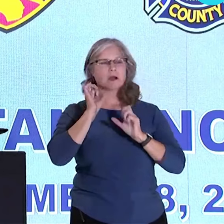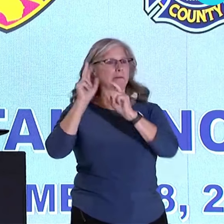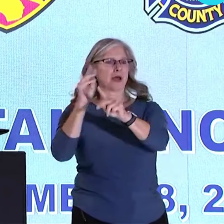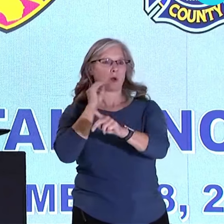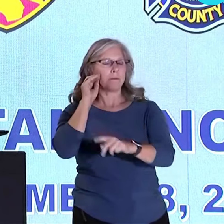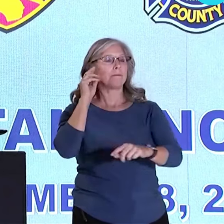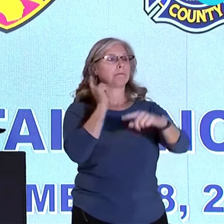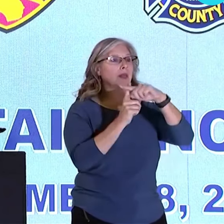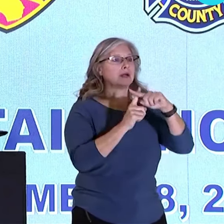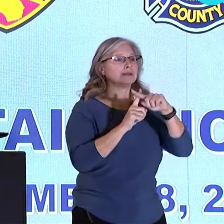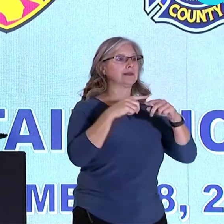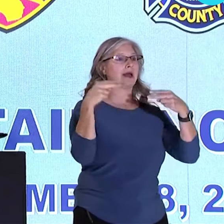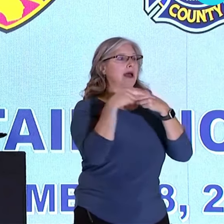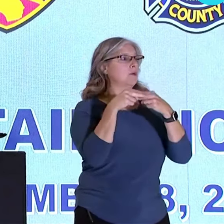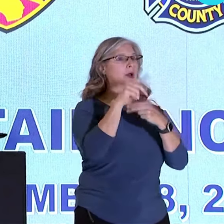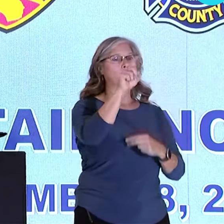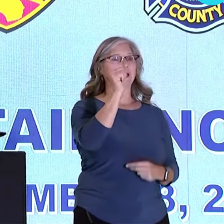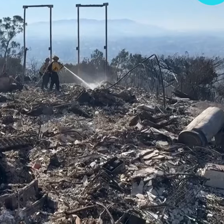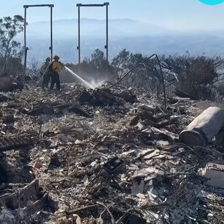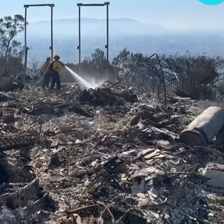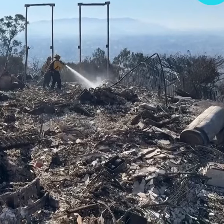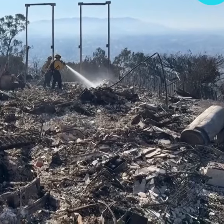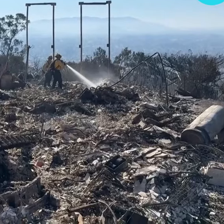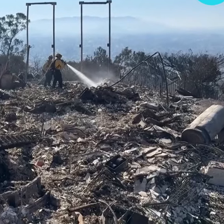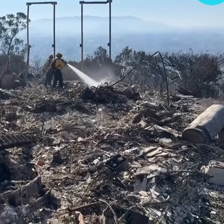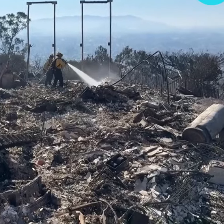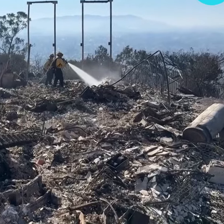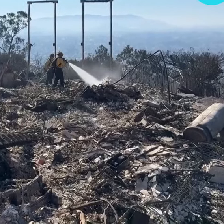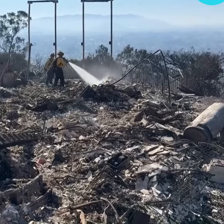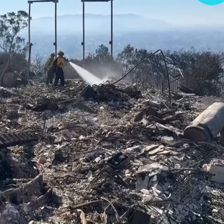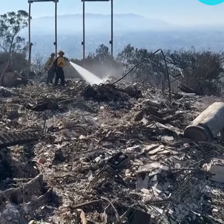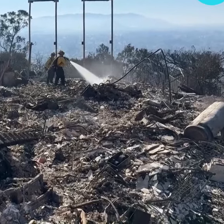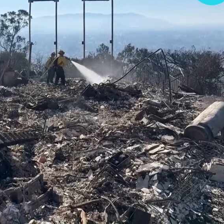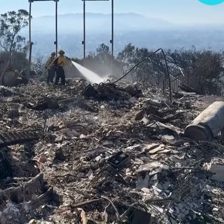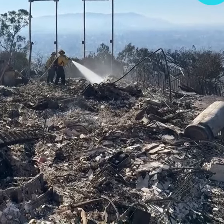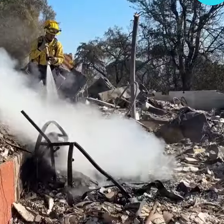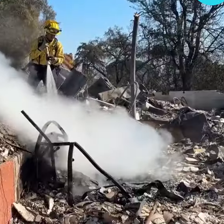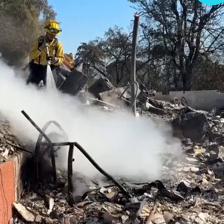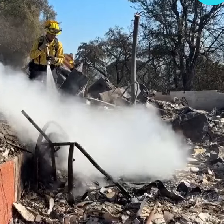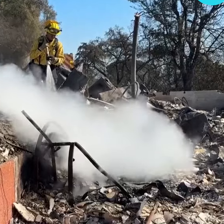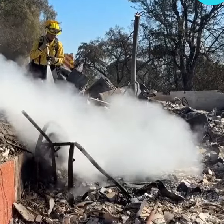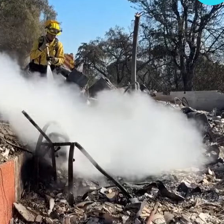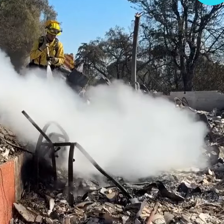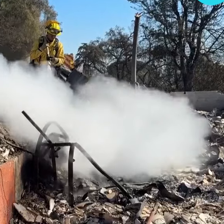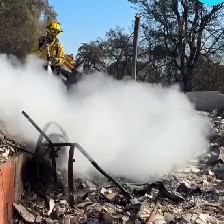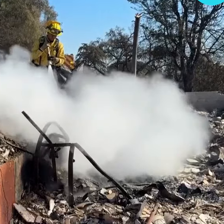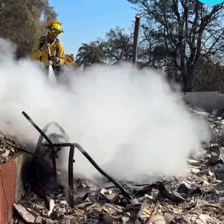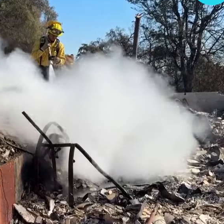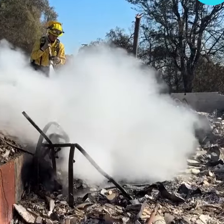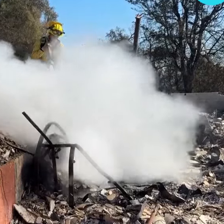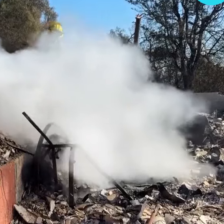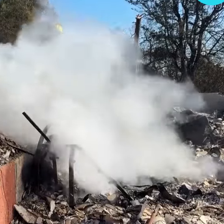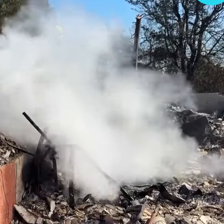Also, Highway 118 still remains closed. The region's fire departments have allocated more than 2,400 crews,